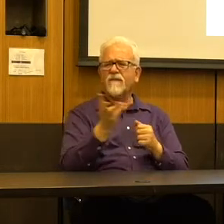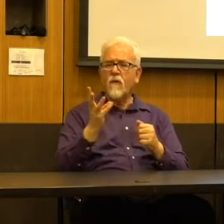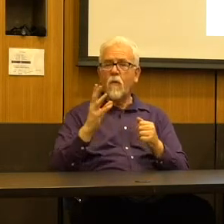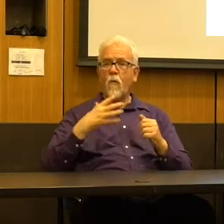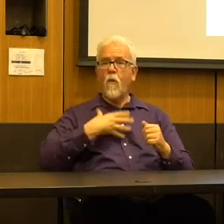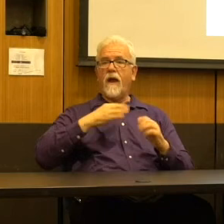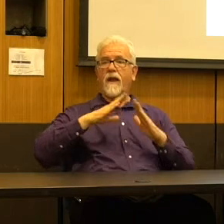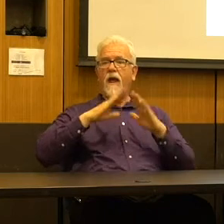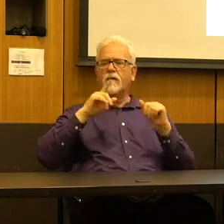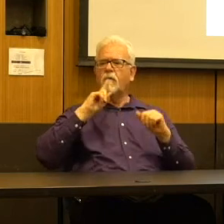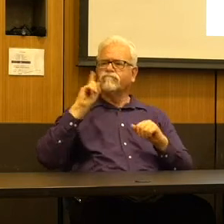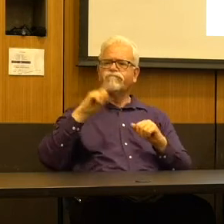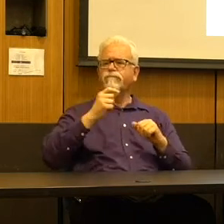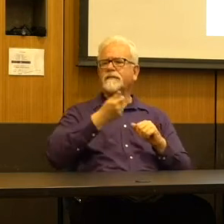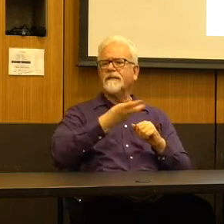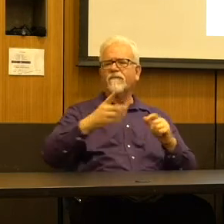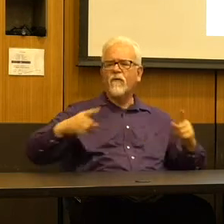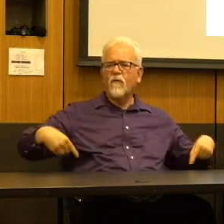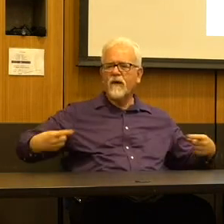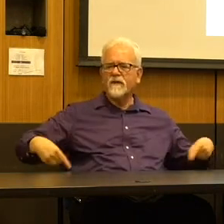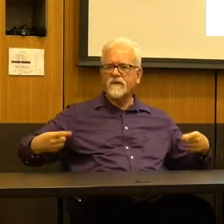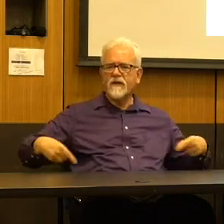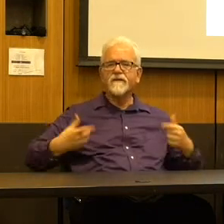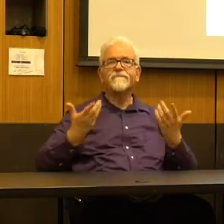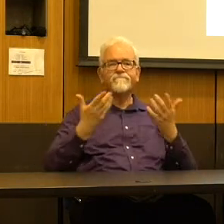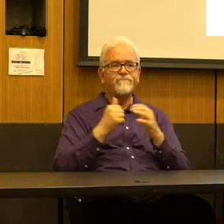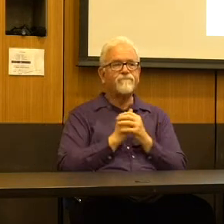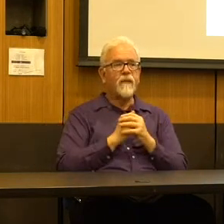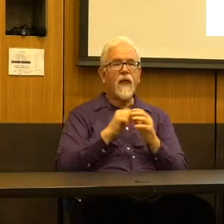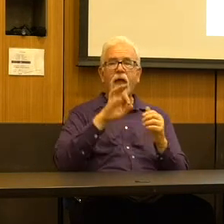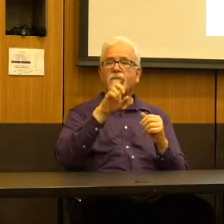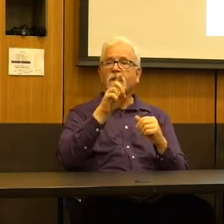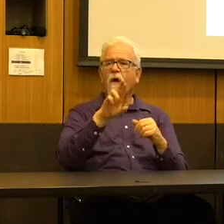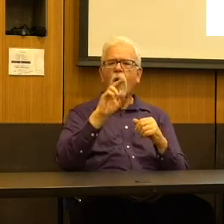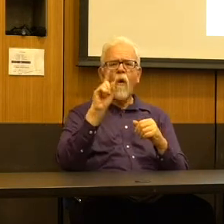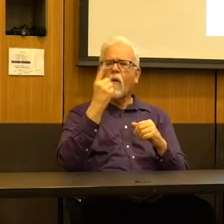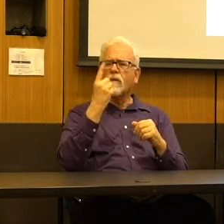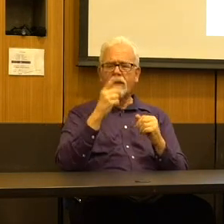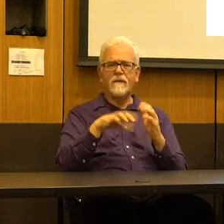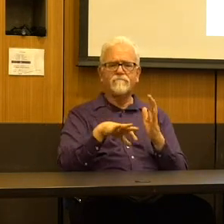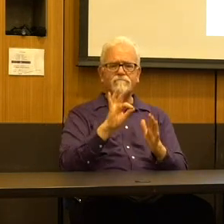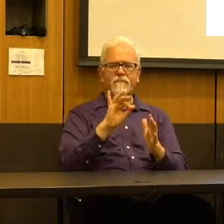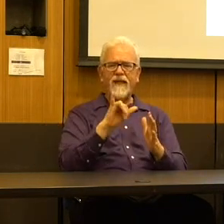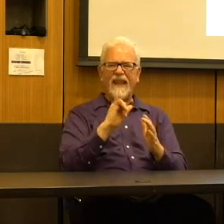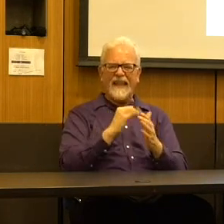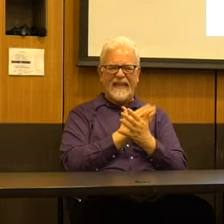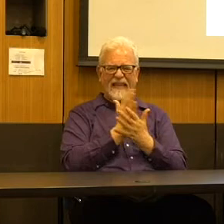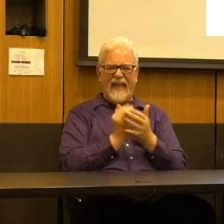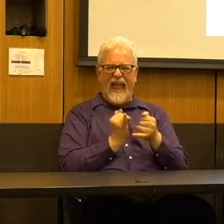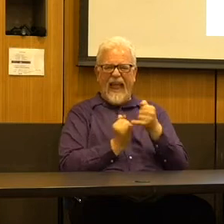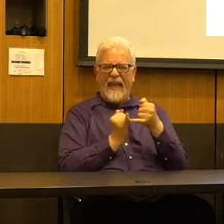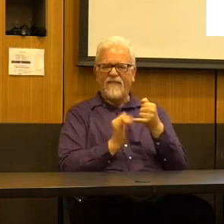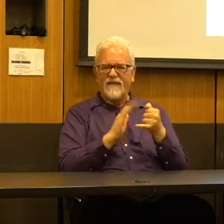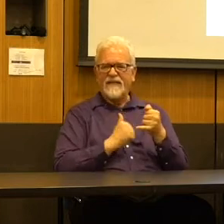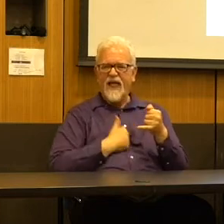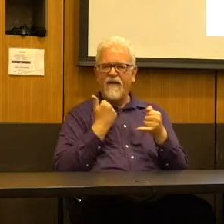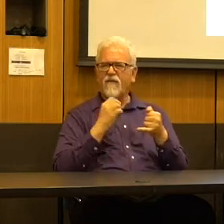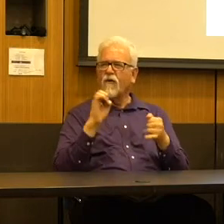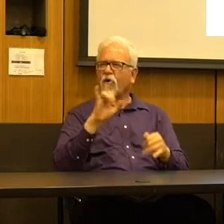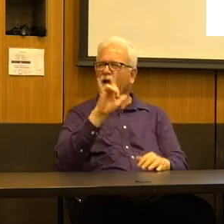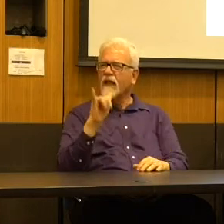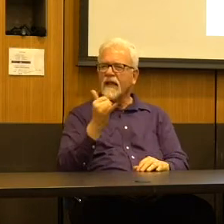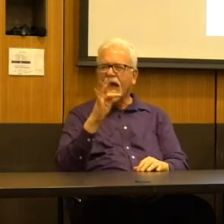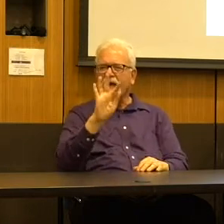House ordered several of them. Now, FDR only discovered this at the very end of his life, in the early